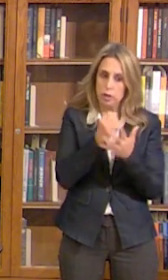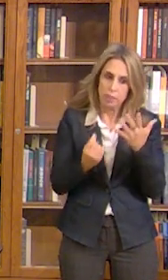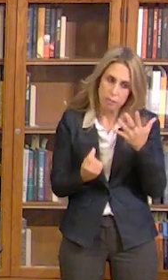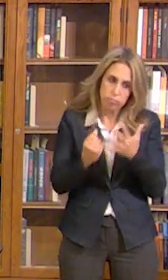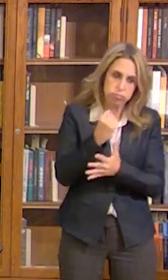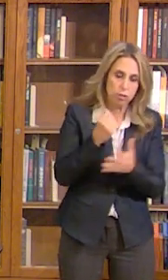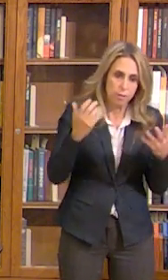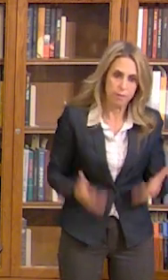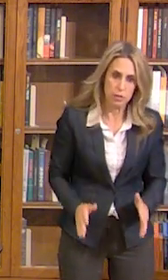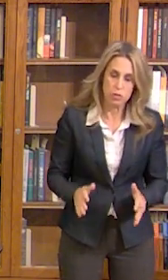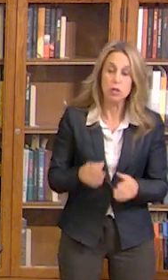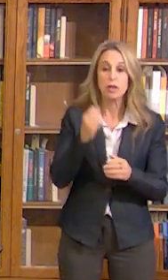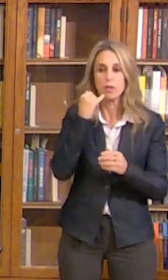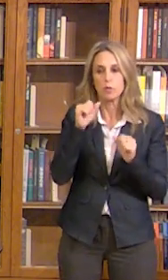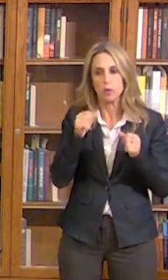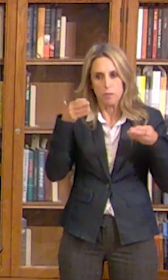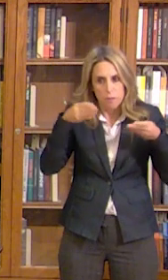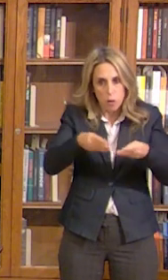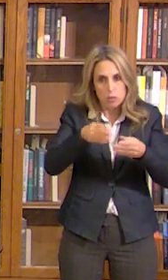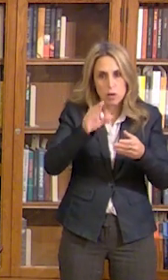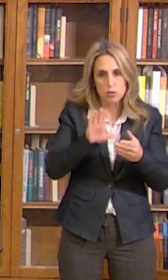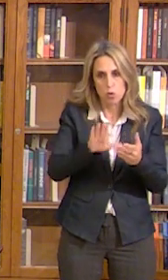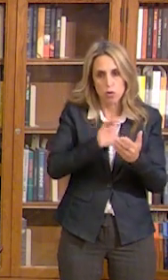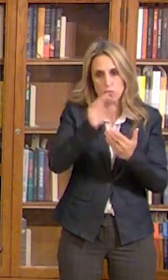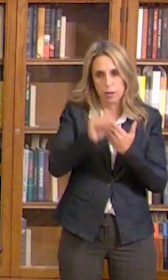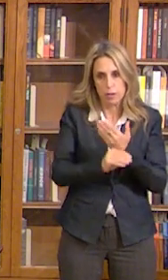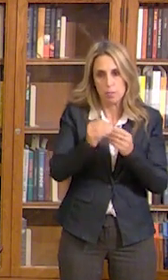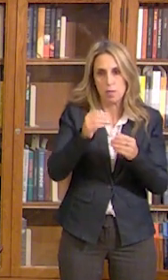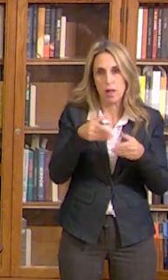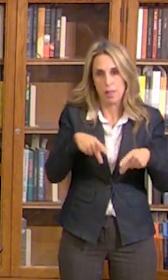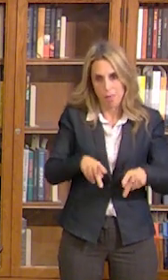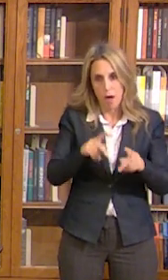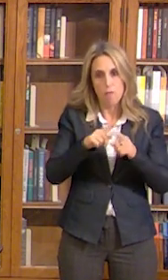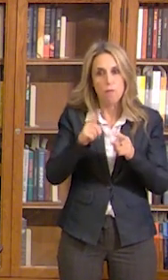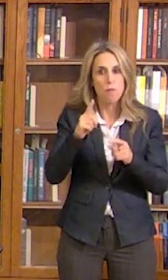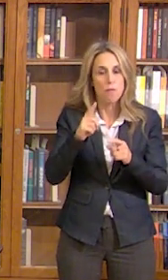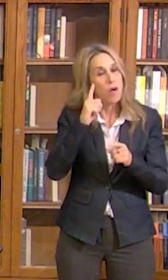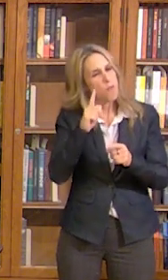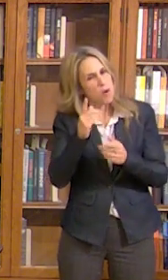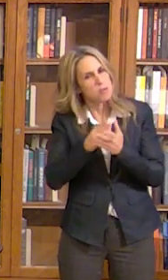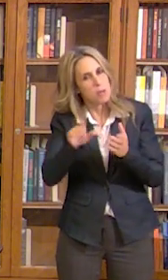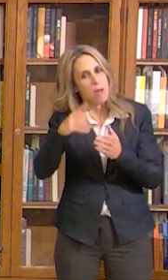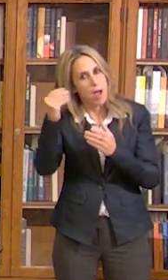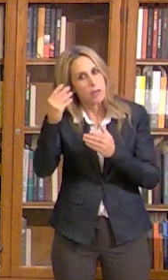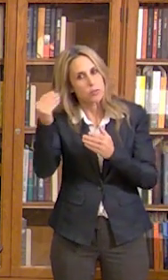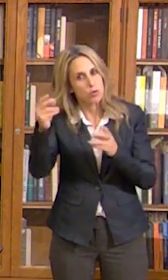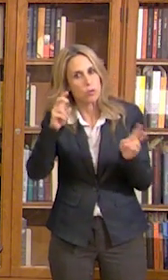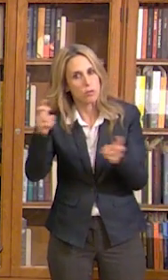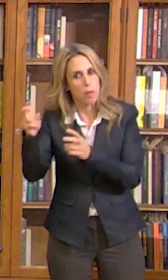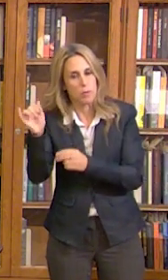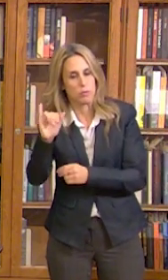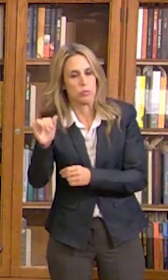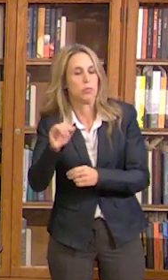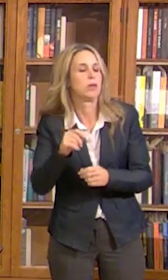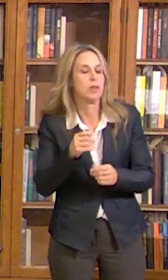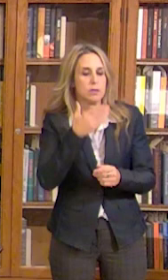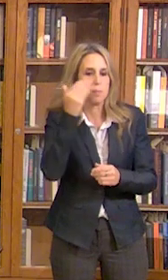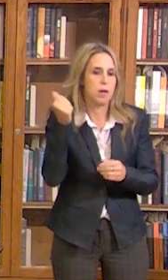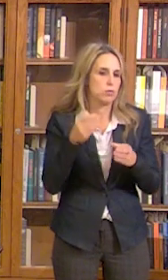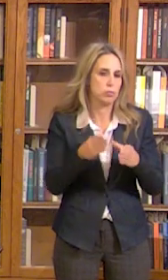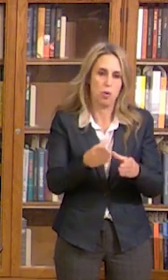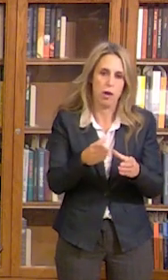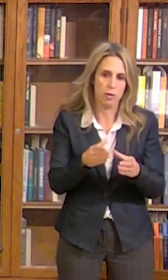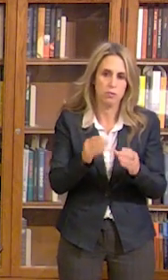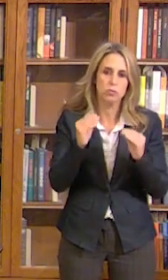really kind of Zone in on that and allow for some external discussions I think that you know that's the best way to do it